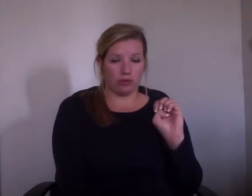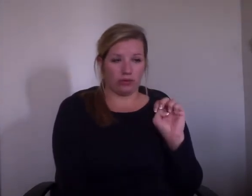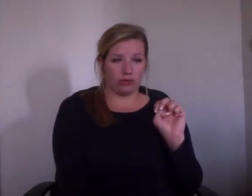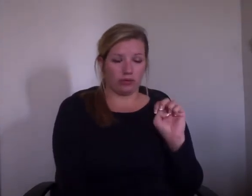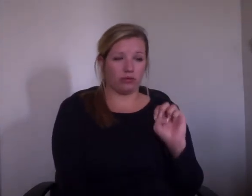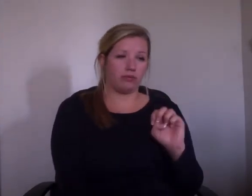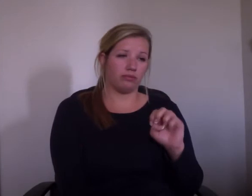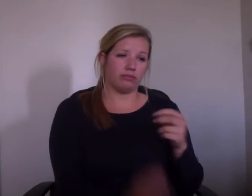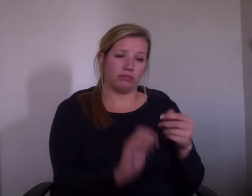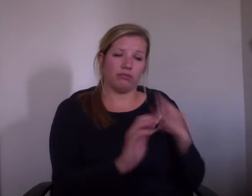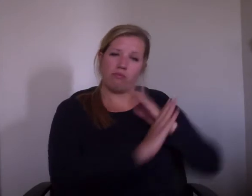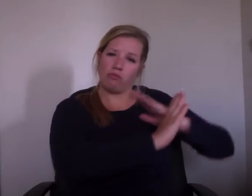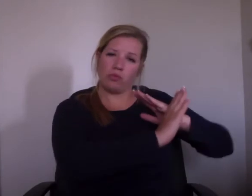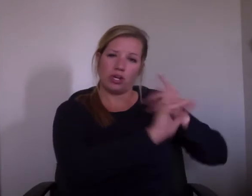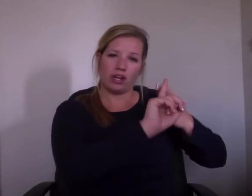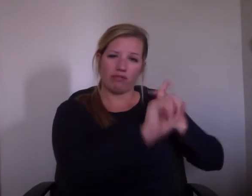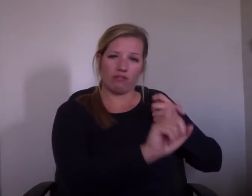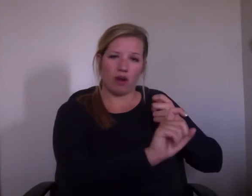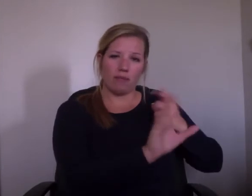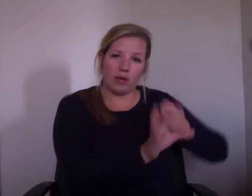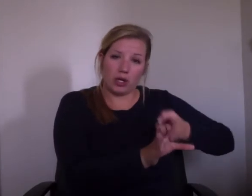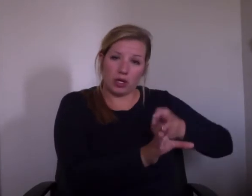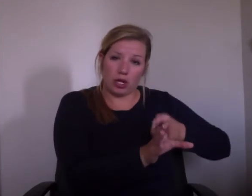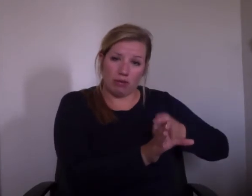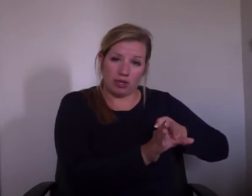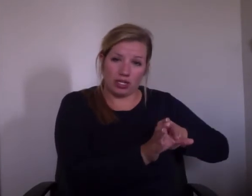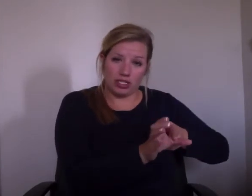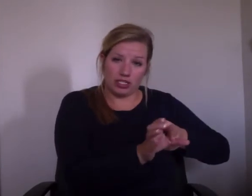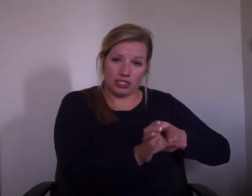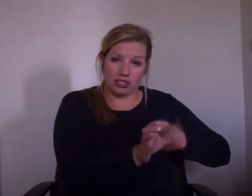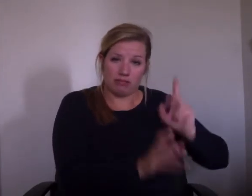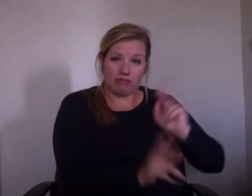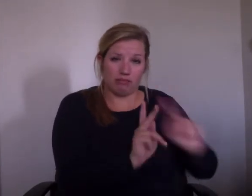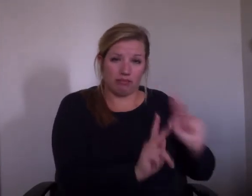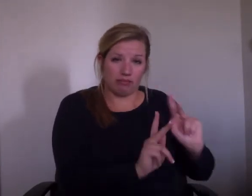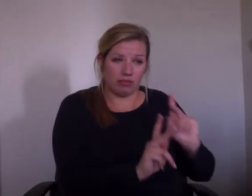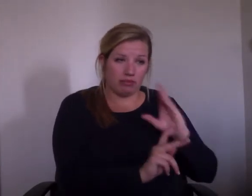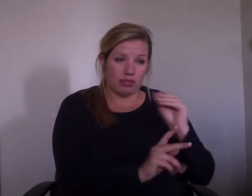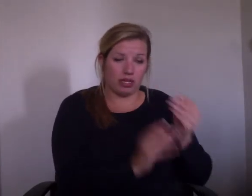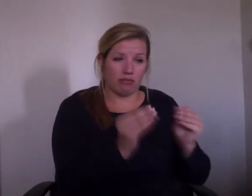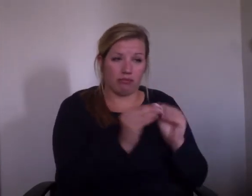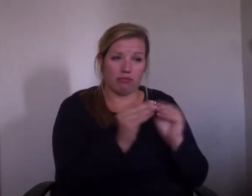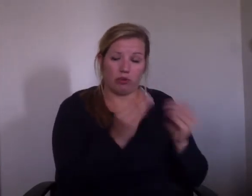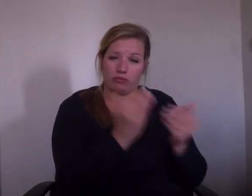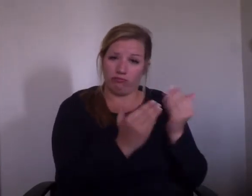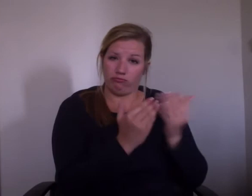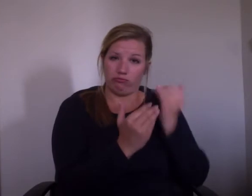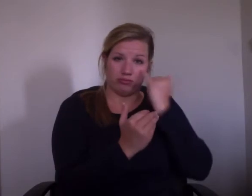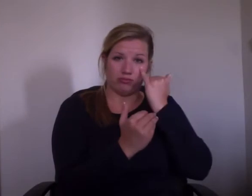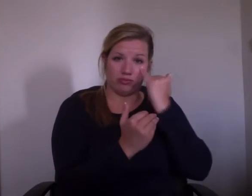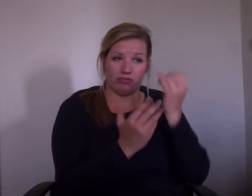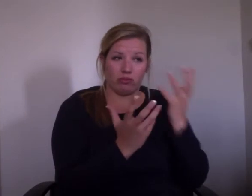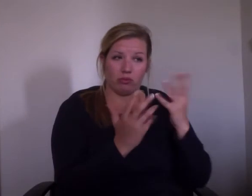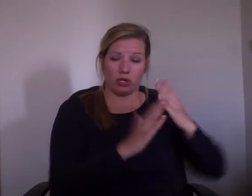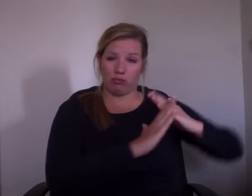communist forces in the area, and it'd be easier to watch over them if they relocated them to an area that American